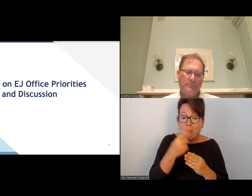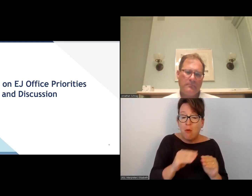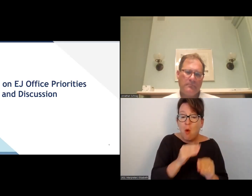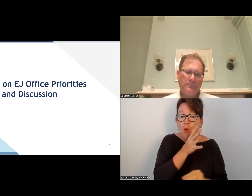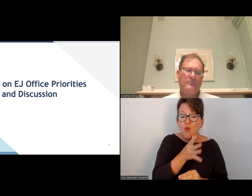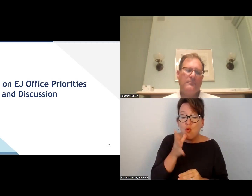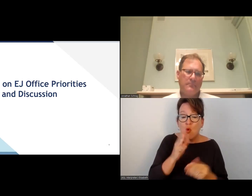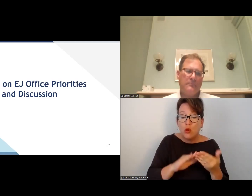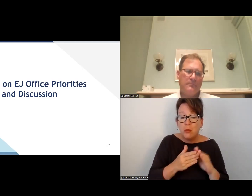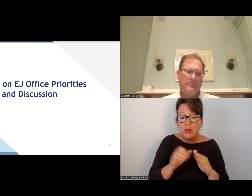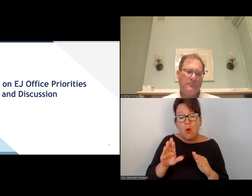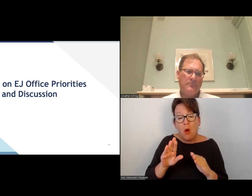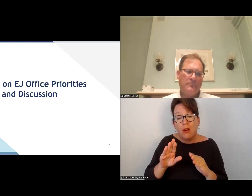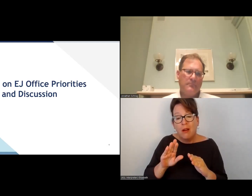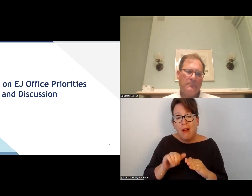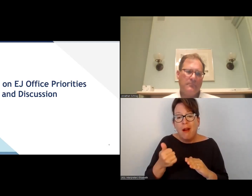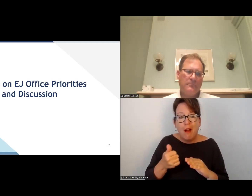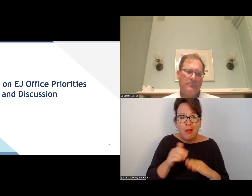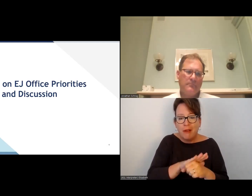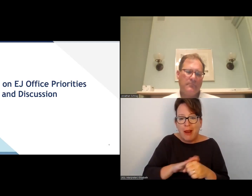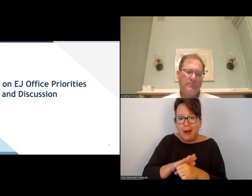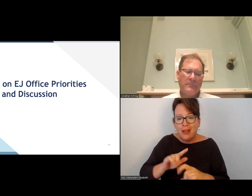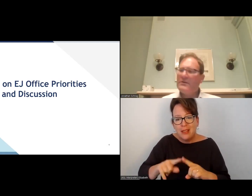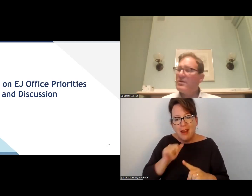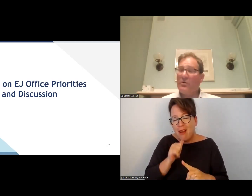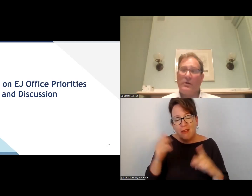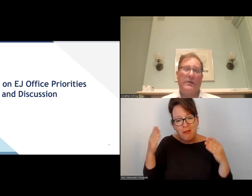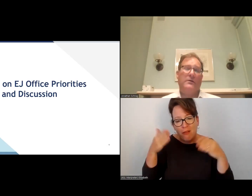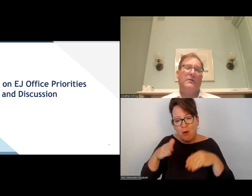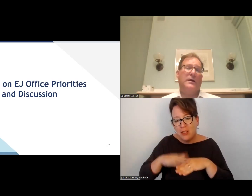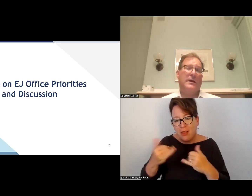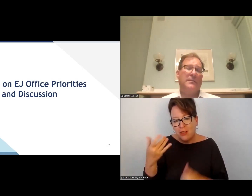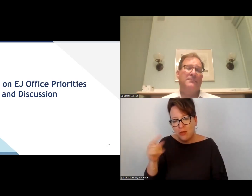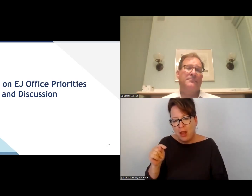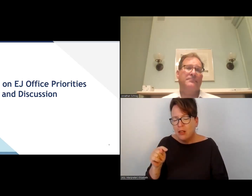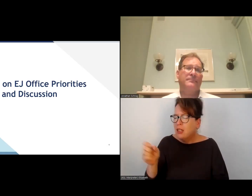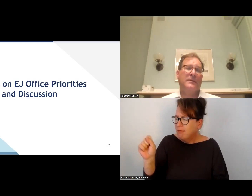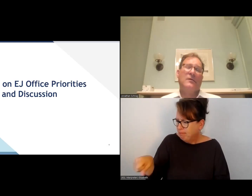the grants that are kind of more focused on urban areas. Totally.